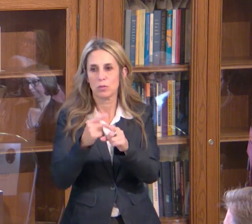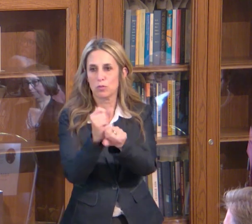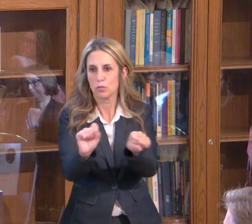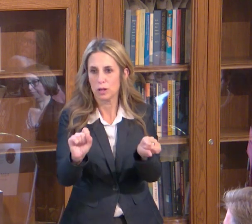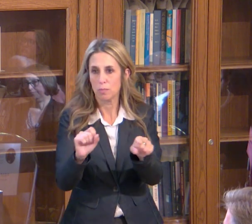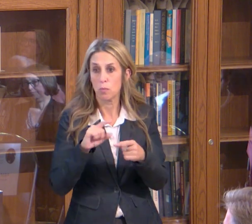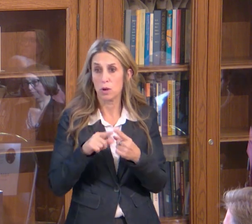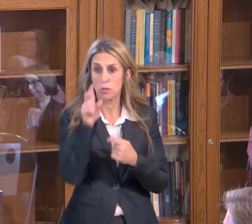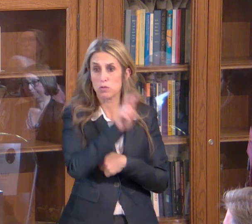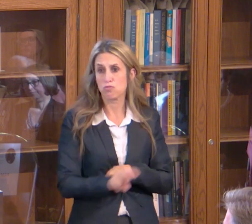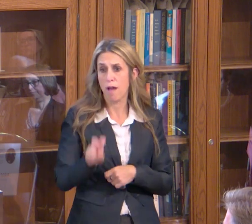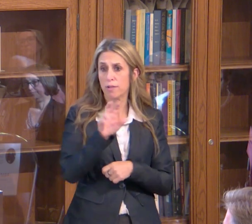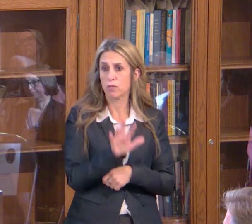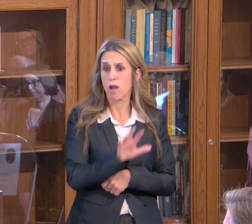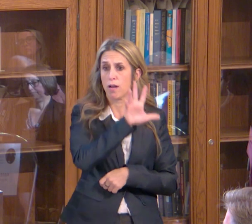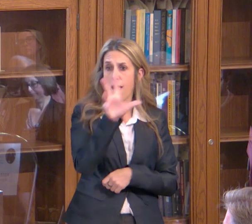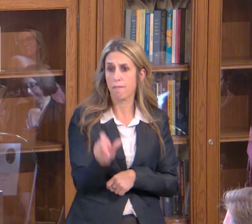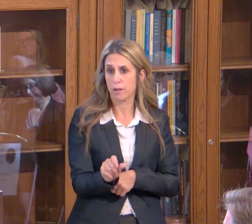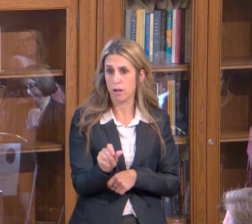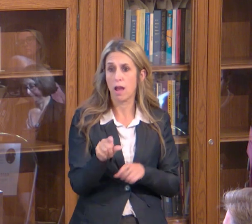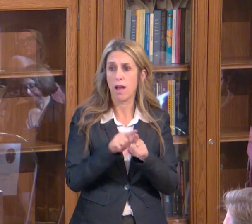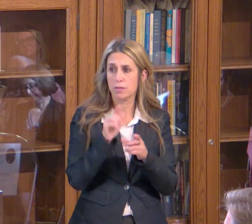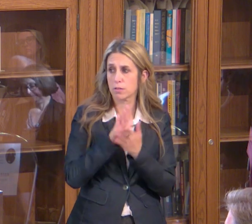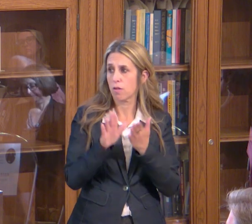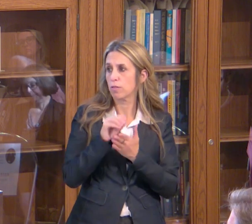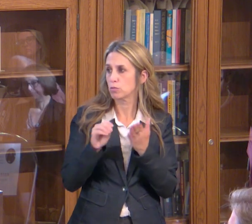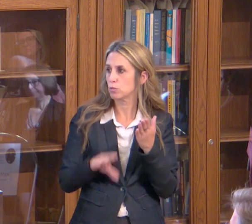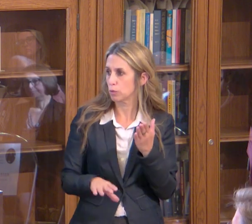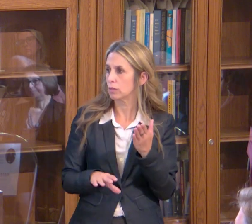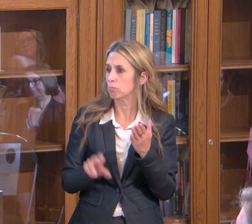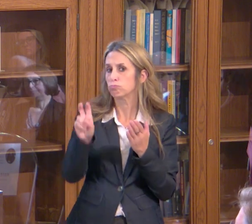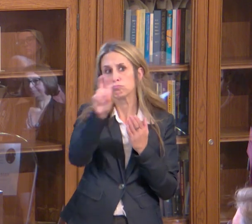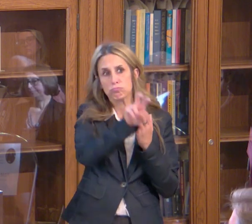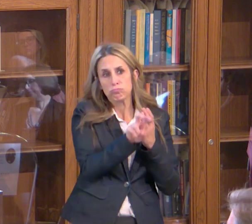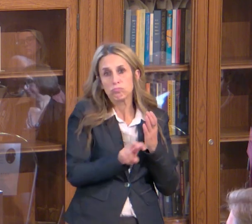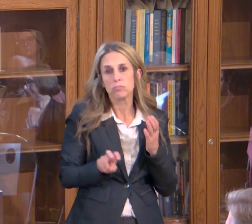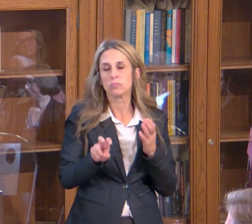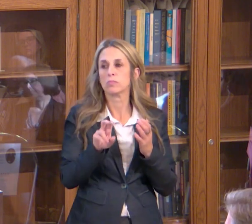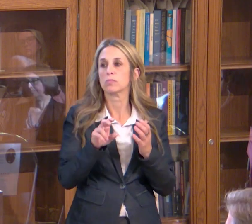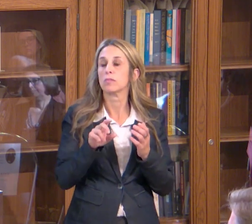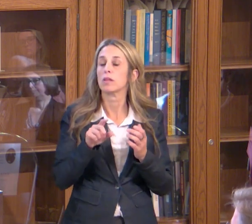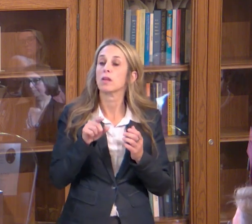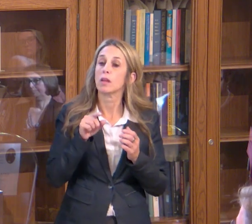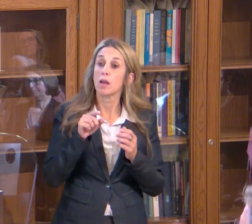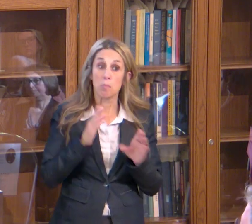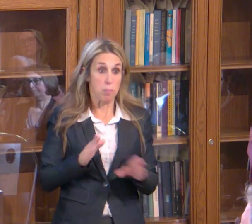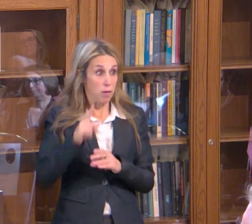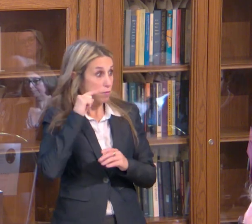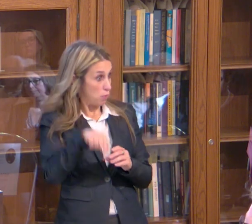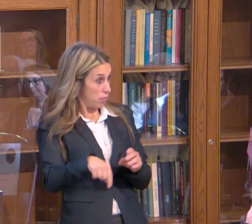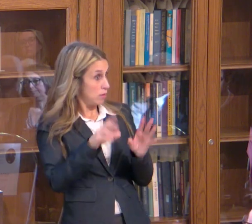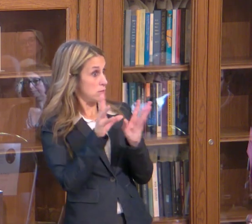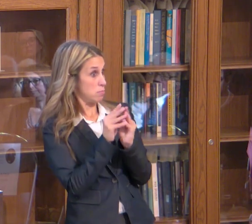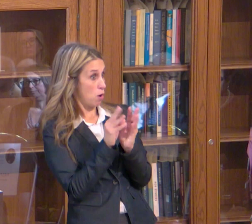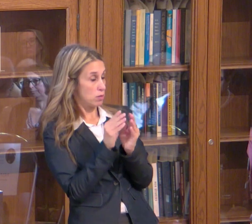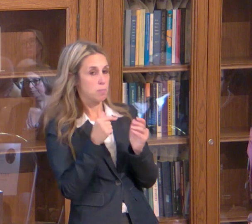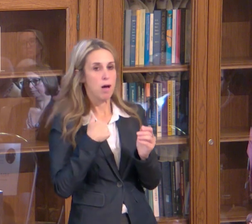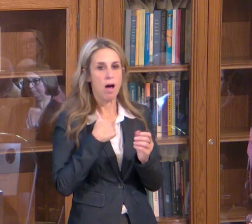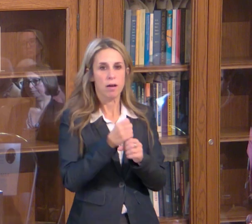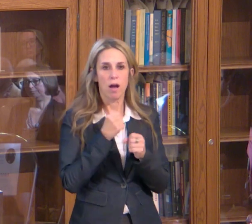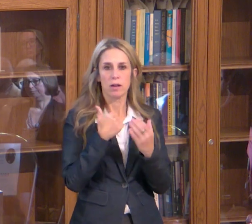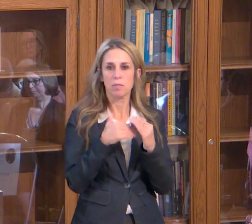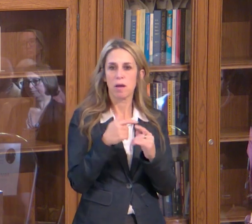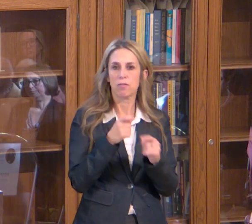traveling in Africa as a college student in preparing for this Symposium I received an email from an educational